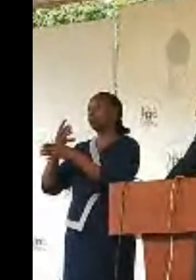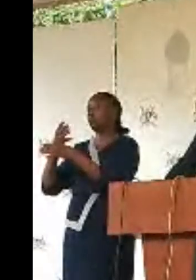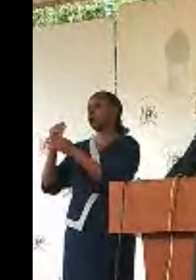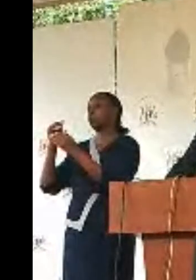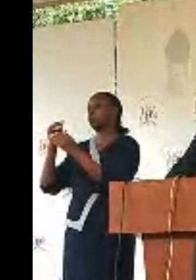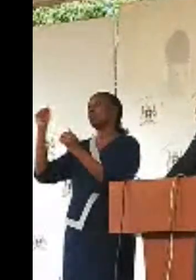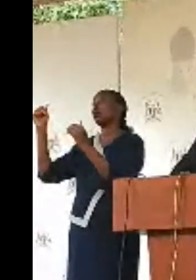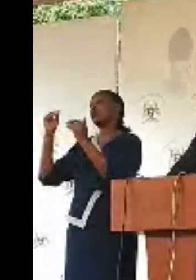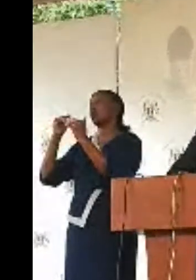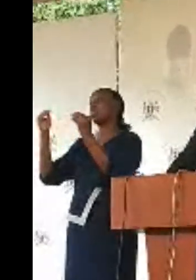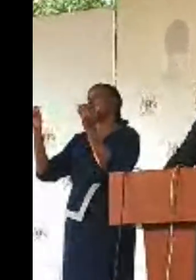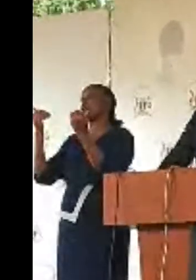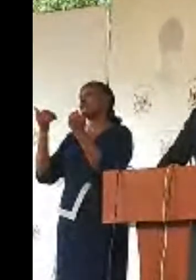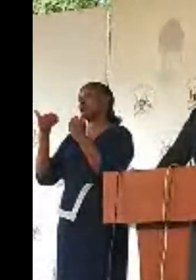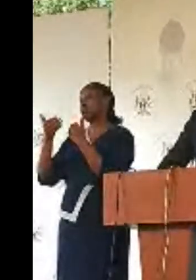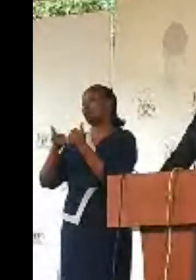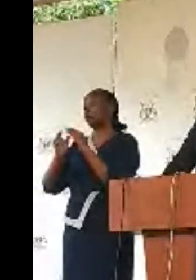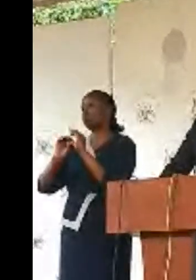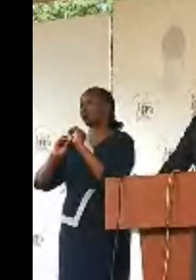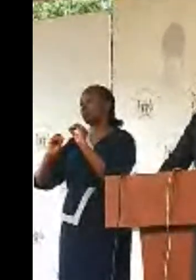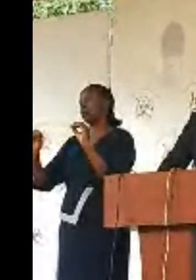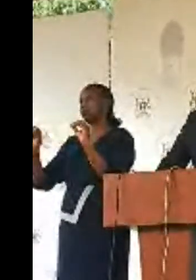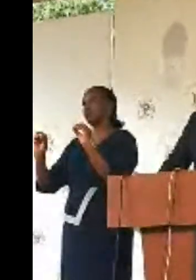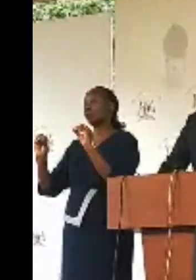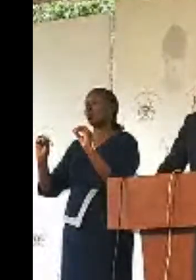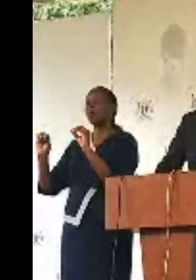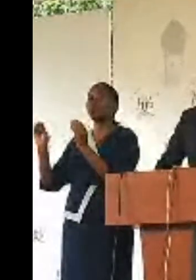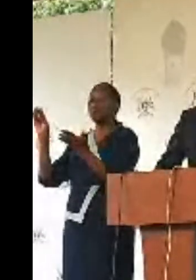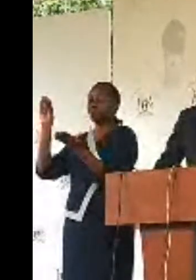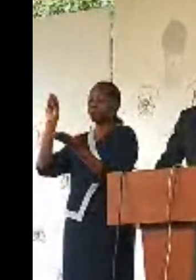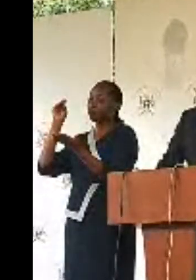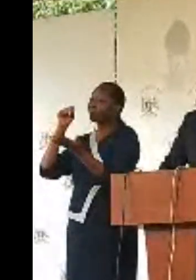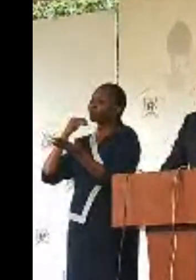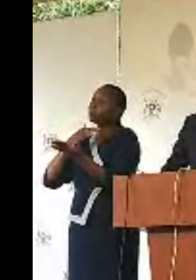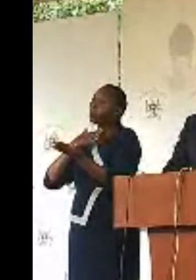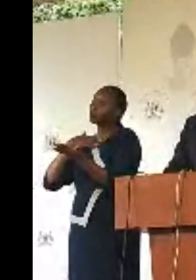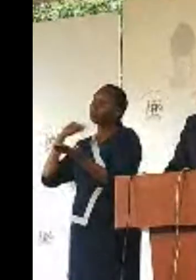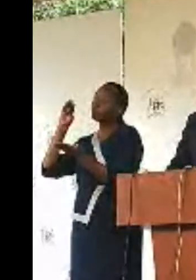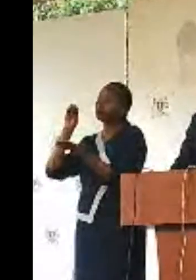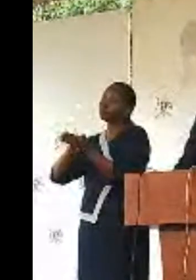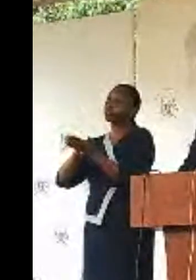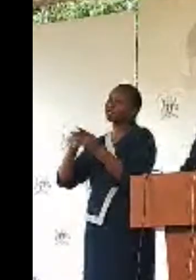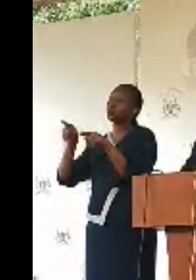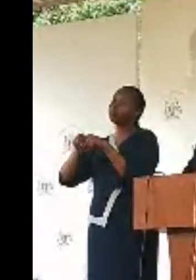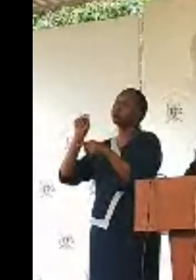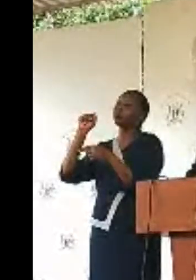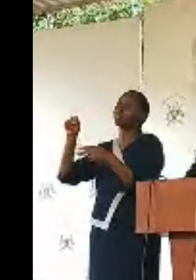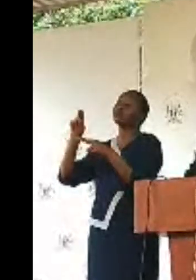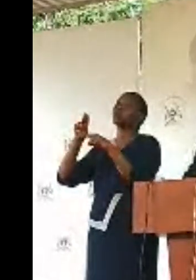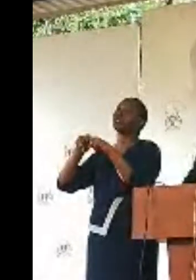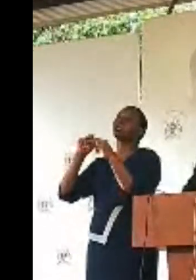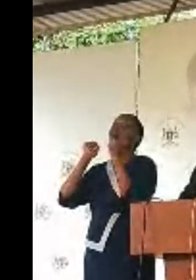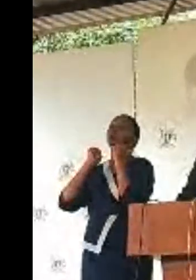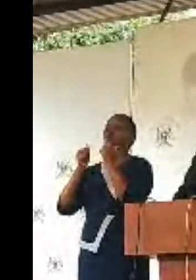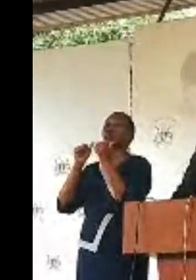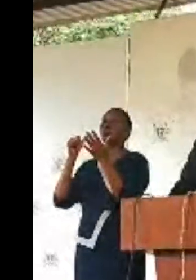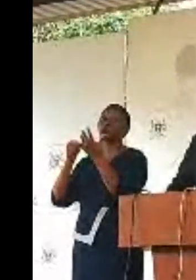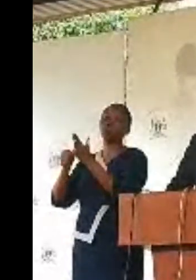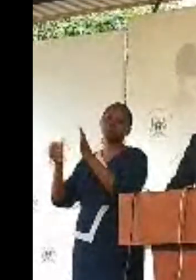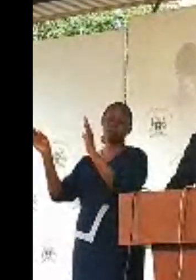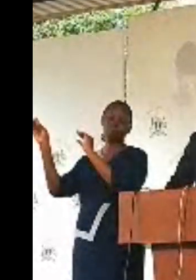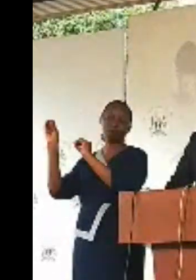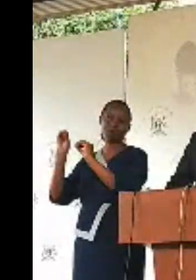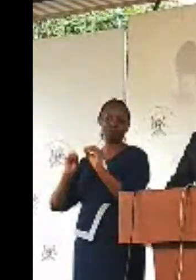USCE as yet. And so those that wish to repeat will be able to do so without any problem.